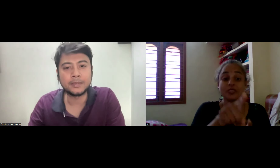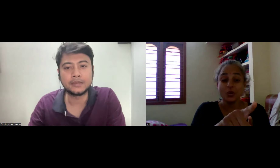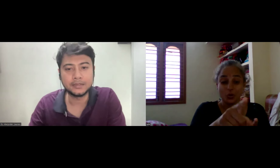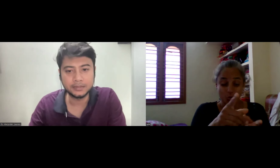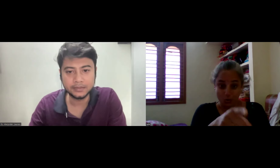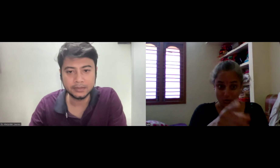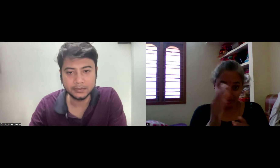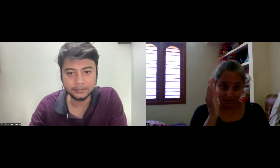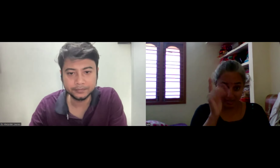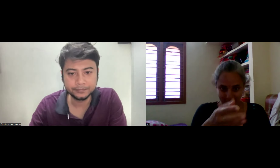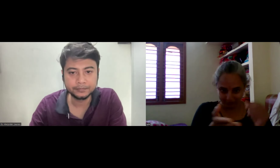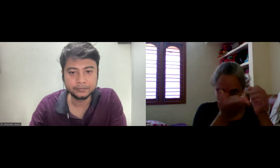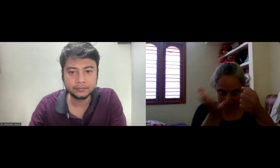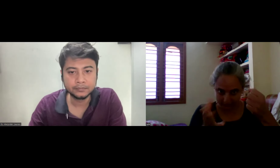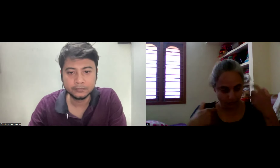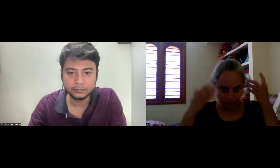Yeah, Mataji, yes, that is it.